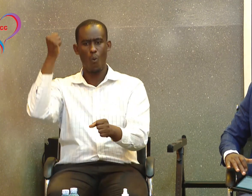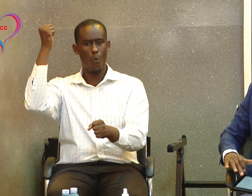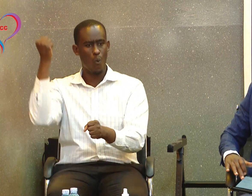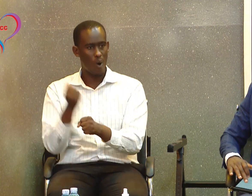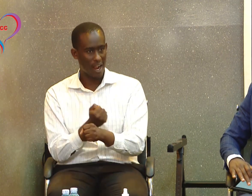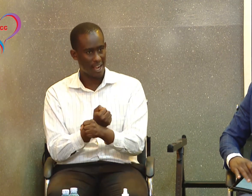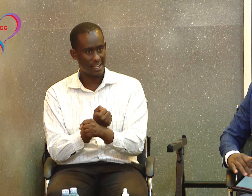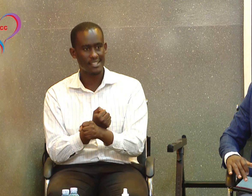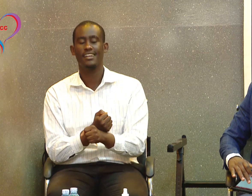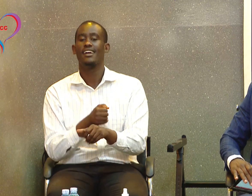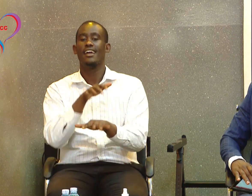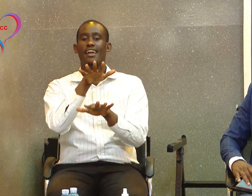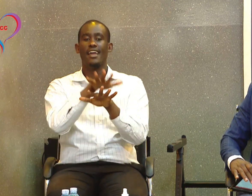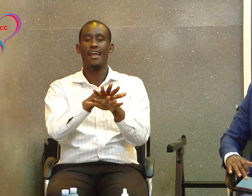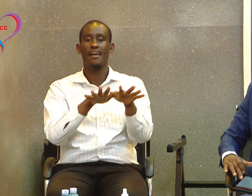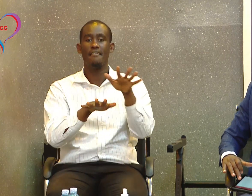All things work.